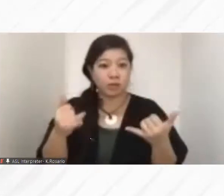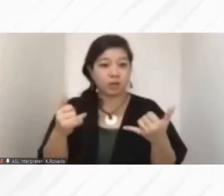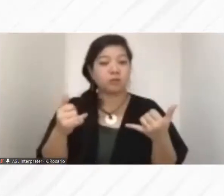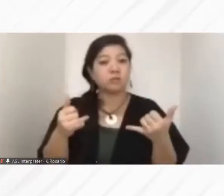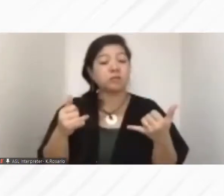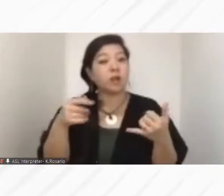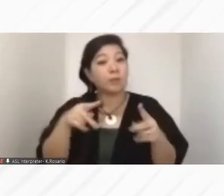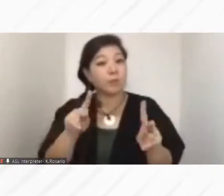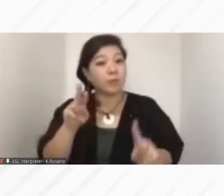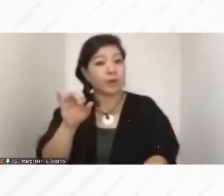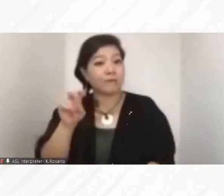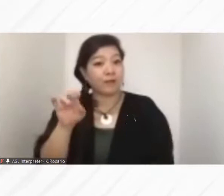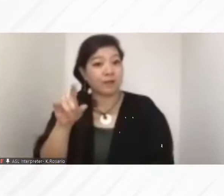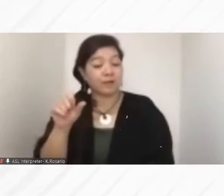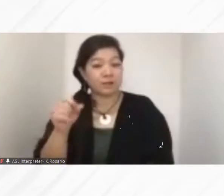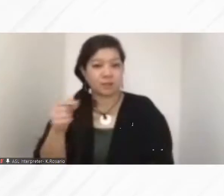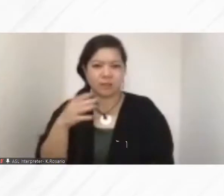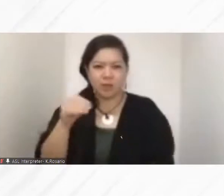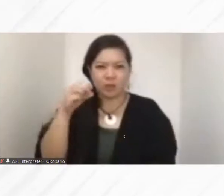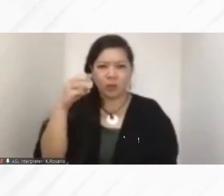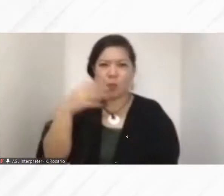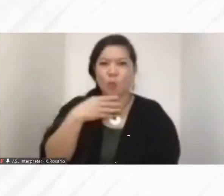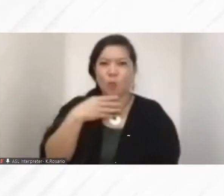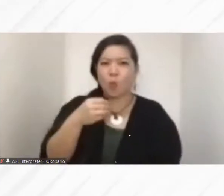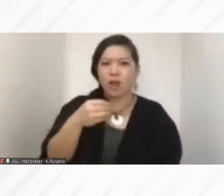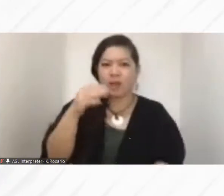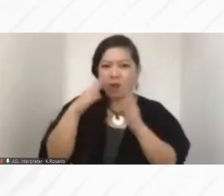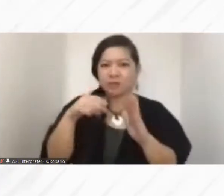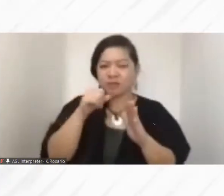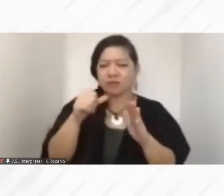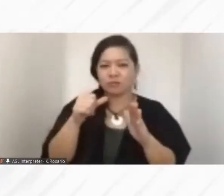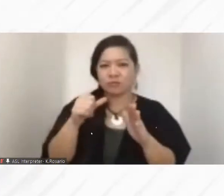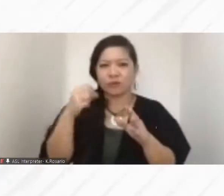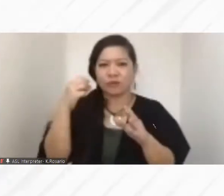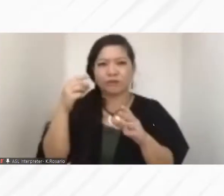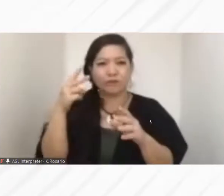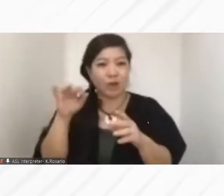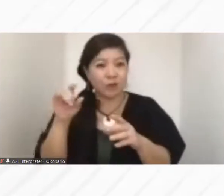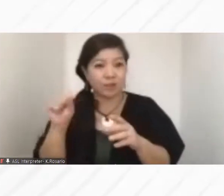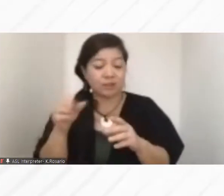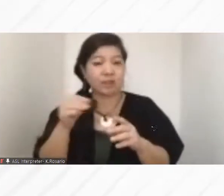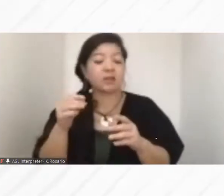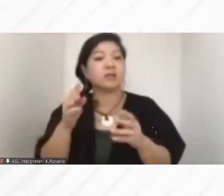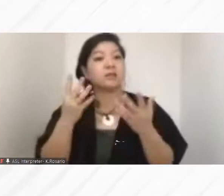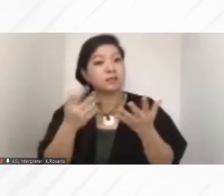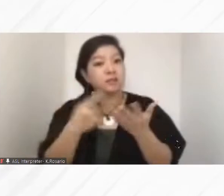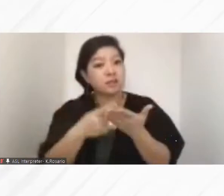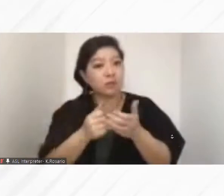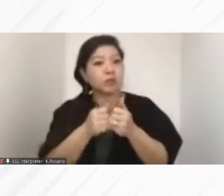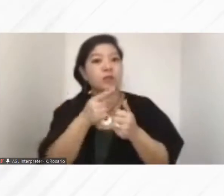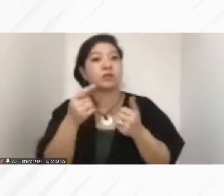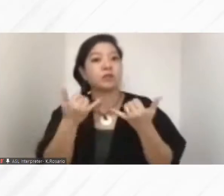Even the White House is not immune to this virus. The Surgeon General of the United States, I speak to you now, and I